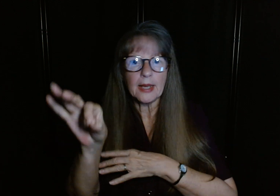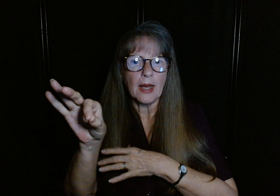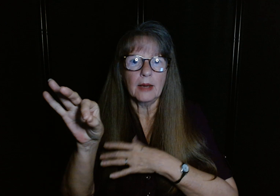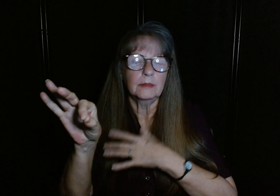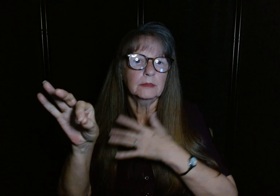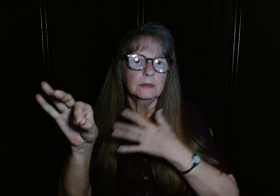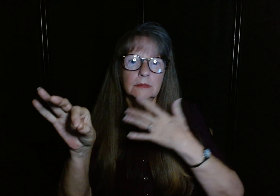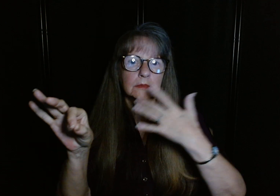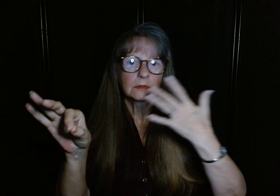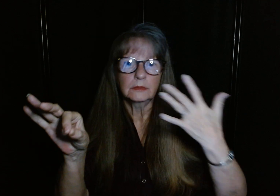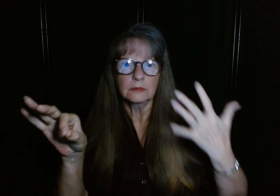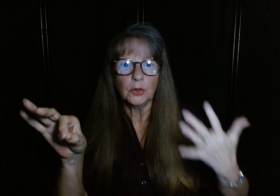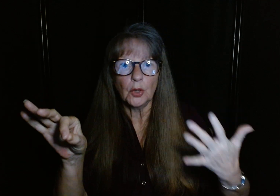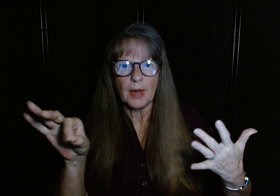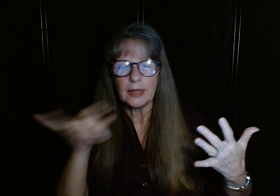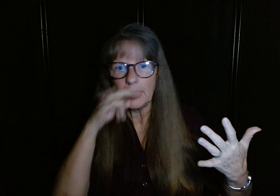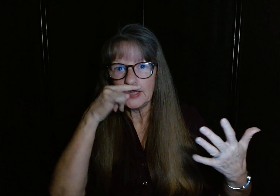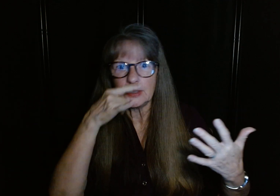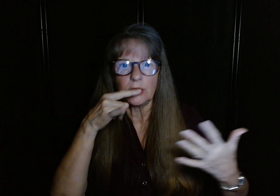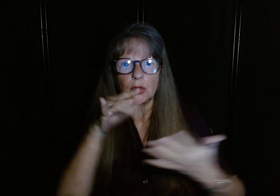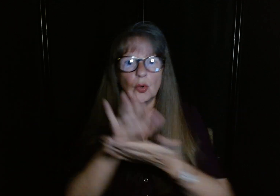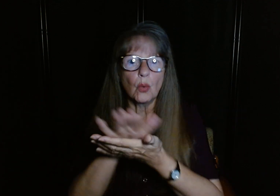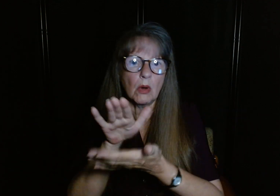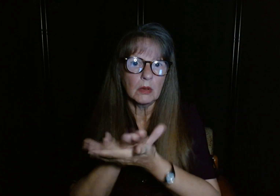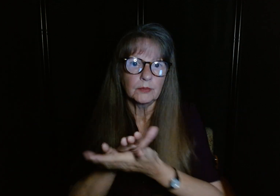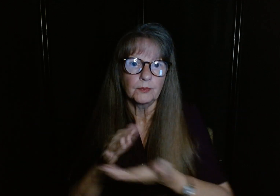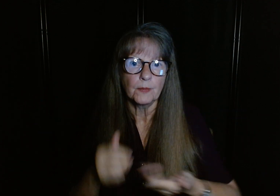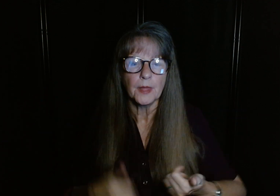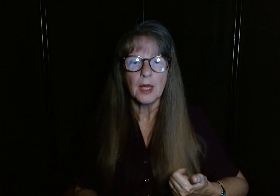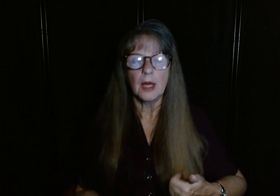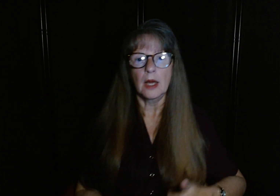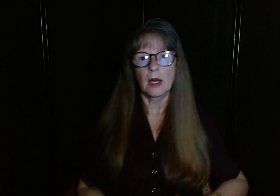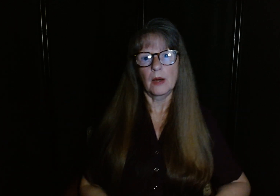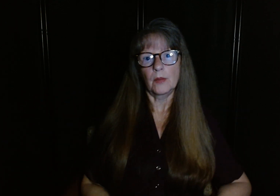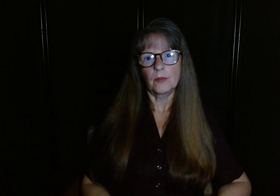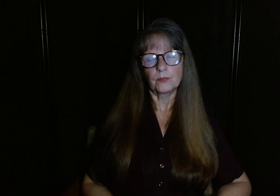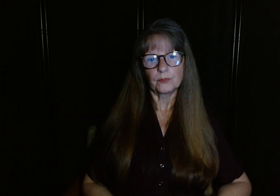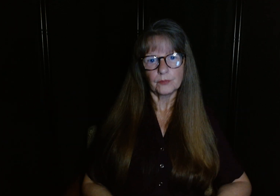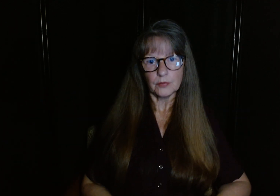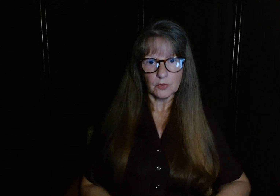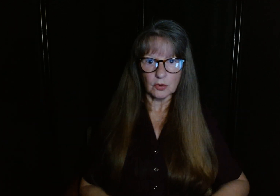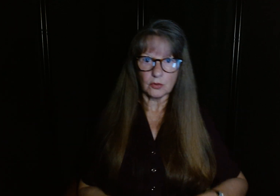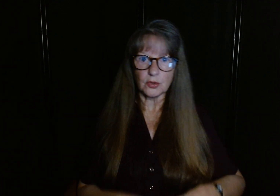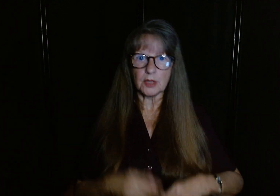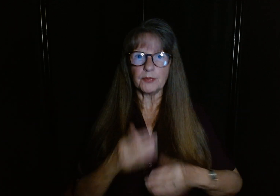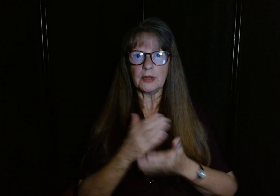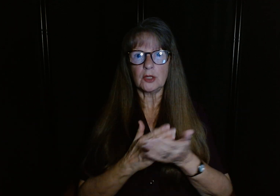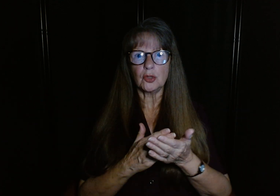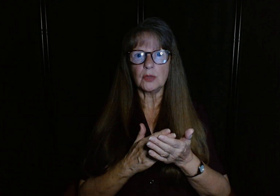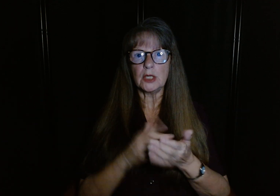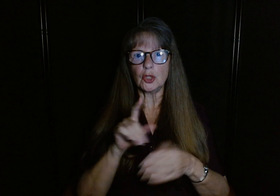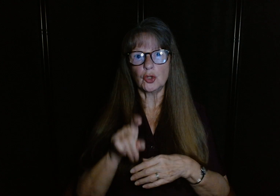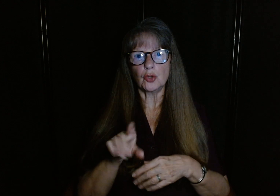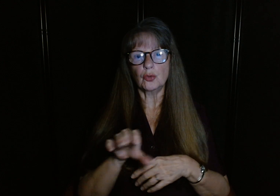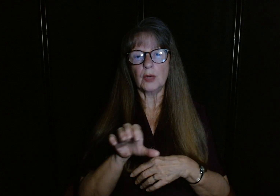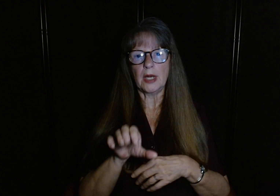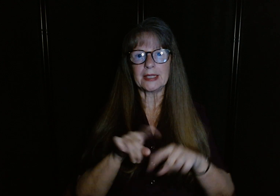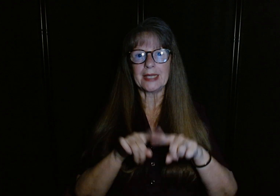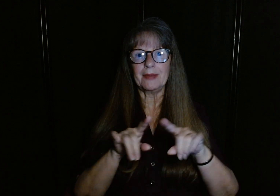up, my kids at the school. Um, there's something that you need to do at the same